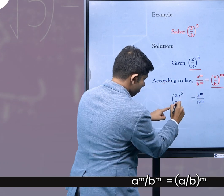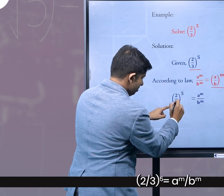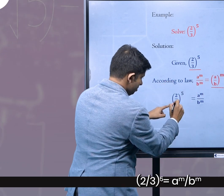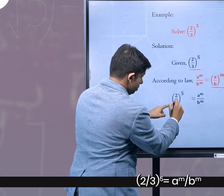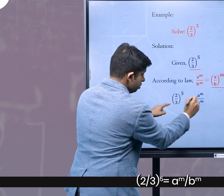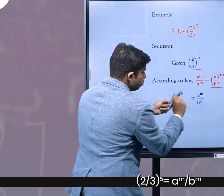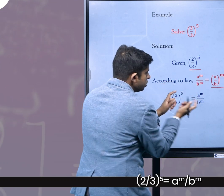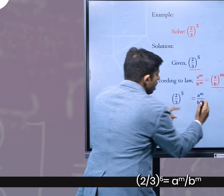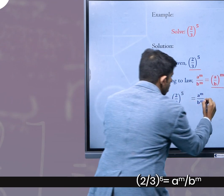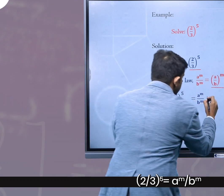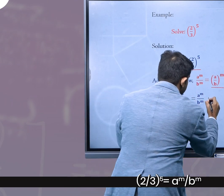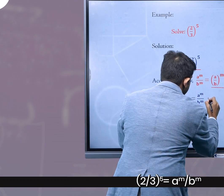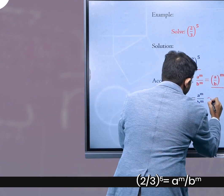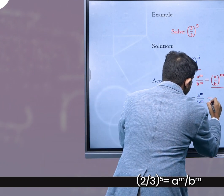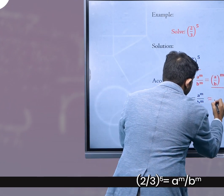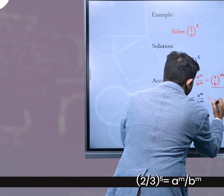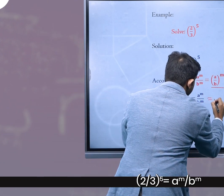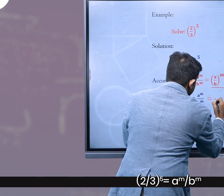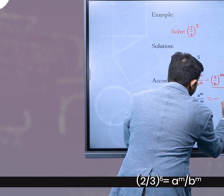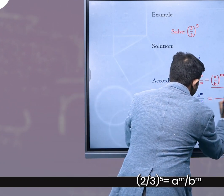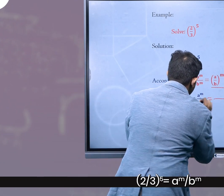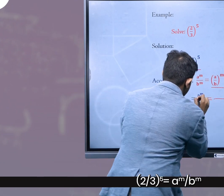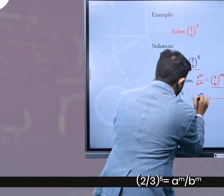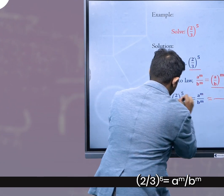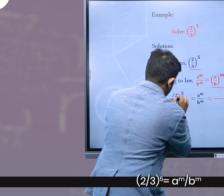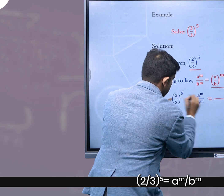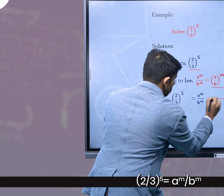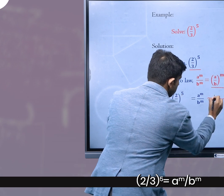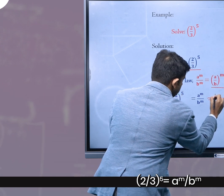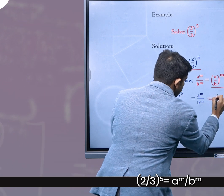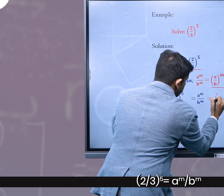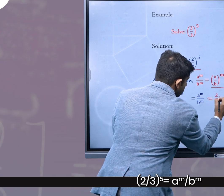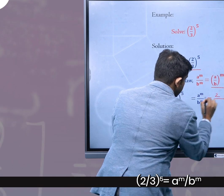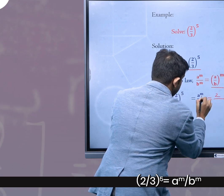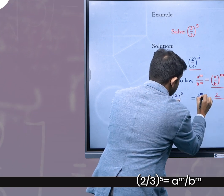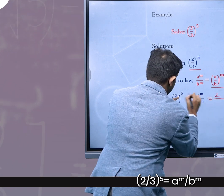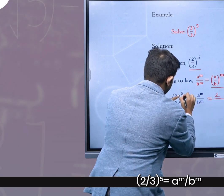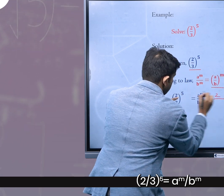2 by 3 whole to the power of 5 is equal to a to the power of m by b to the power of m.